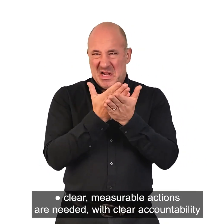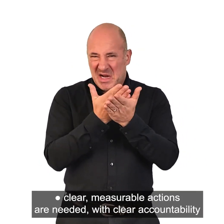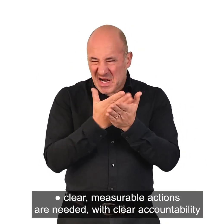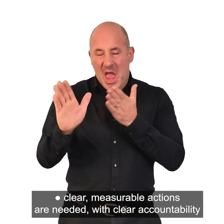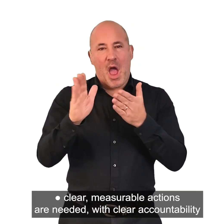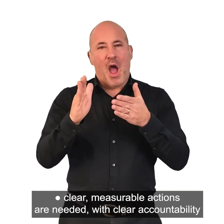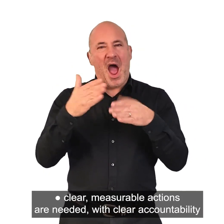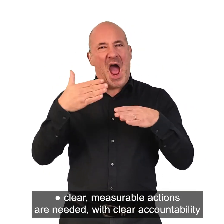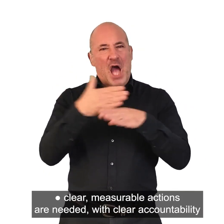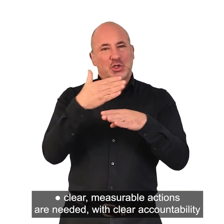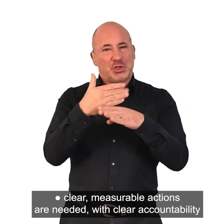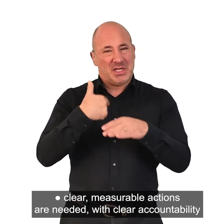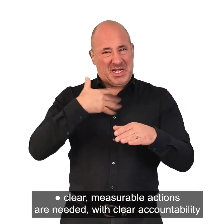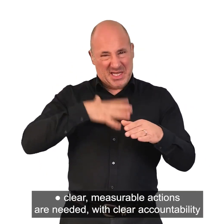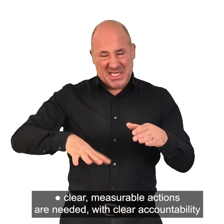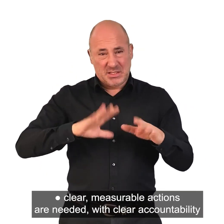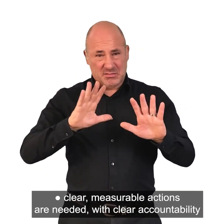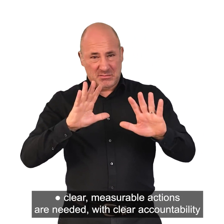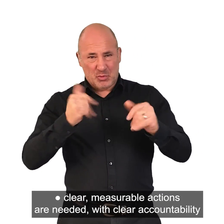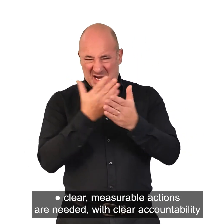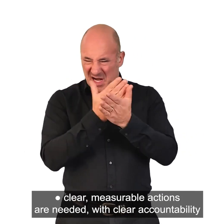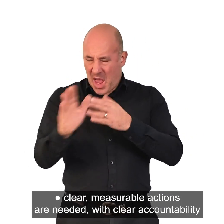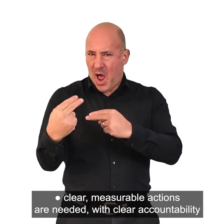Clear, measurable actions are needed with clear accountability.